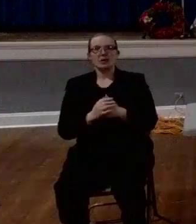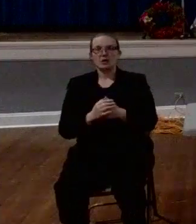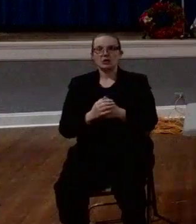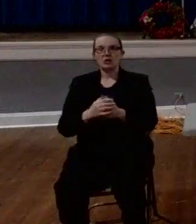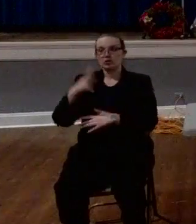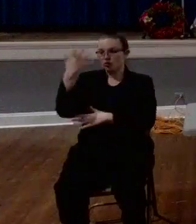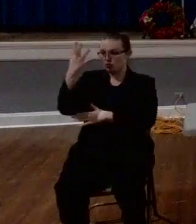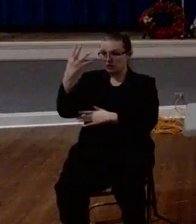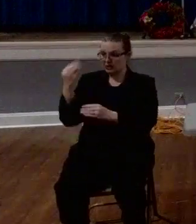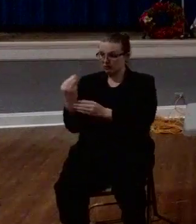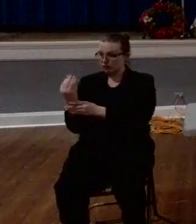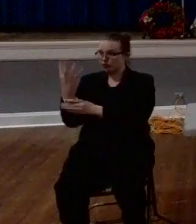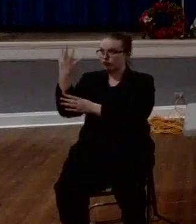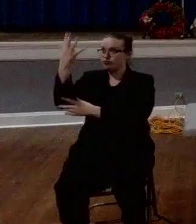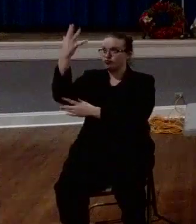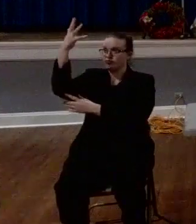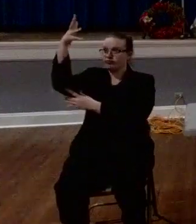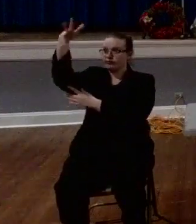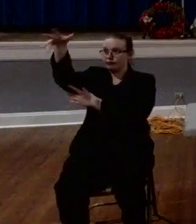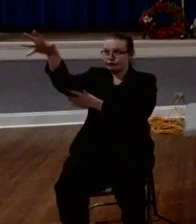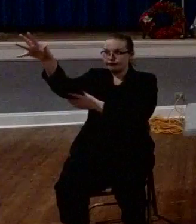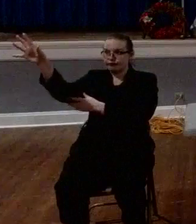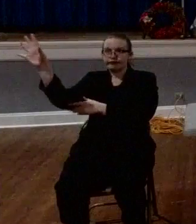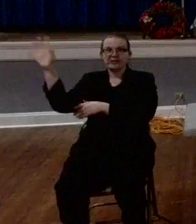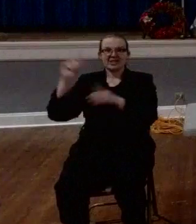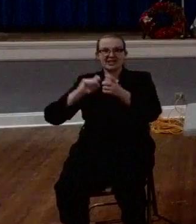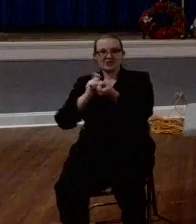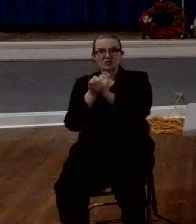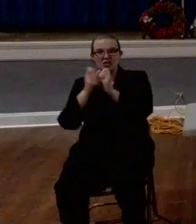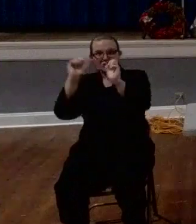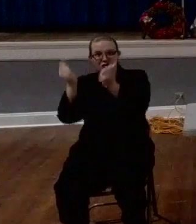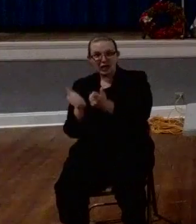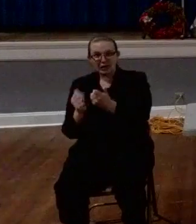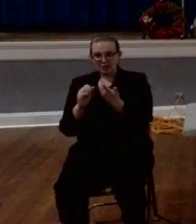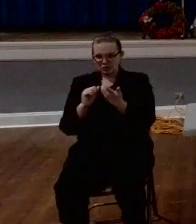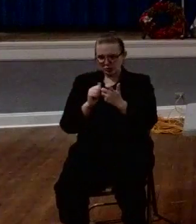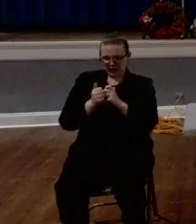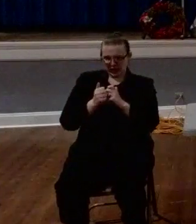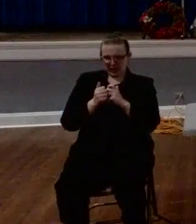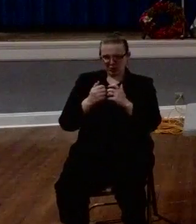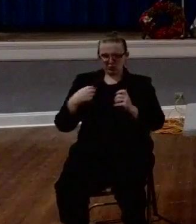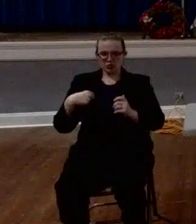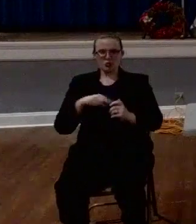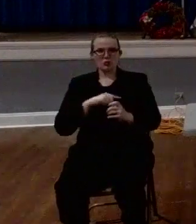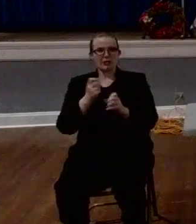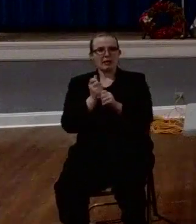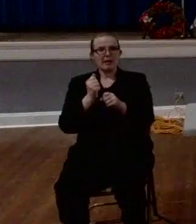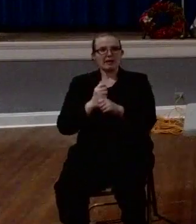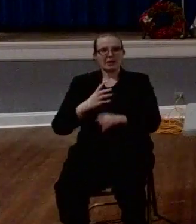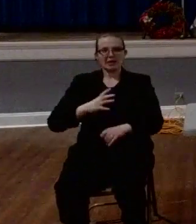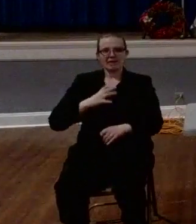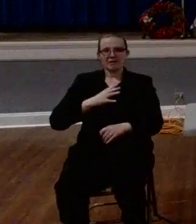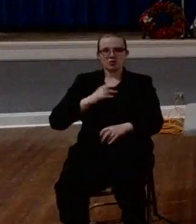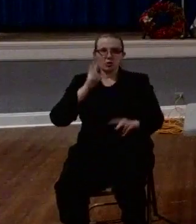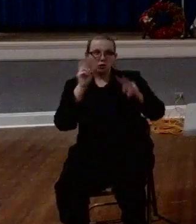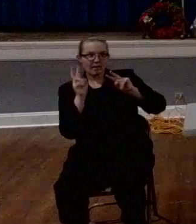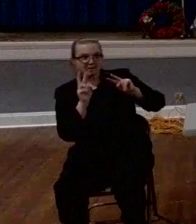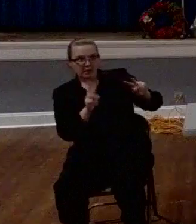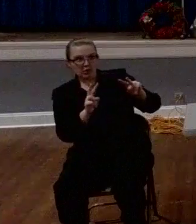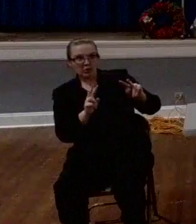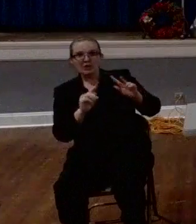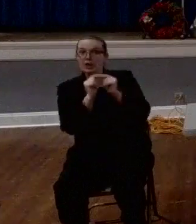Trees grow. They take shapes that we don't expect. So how do we codify or make official those view sheds that this